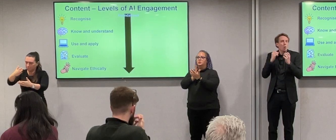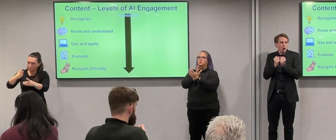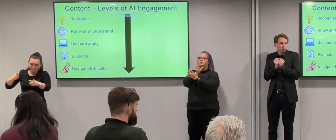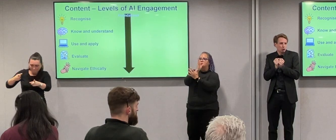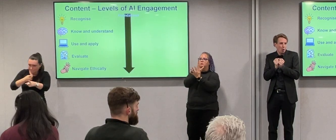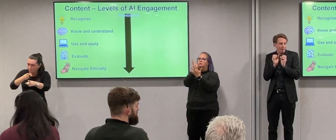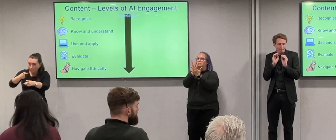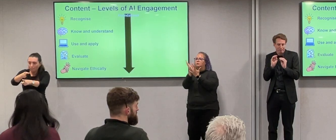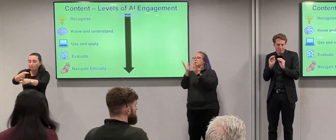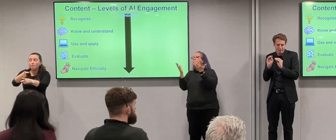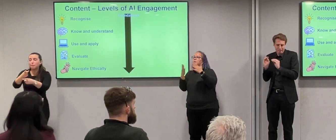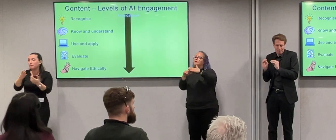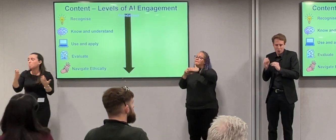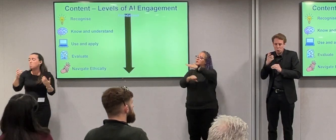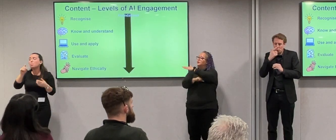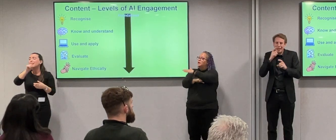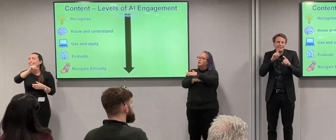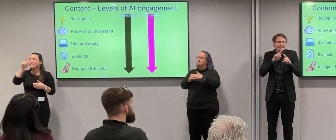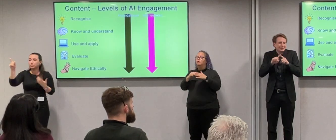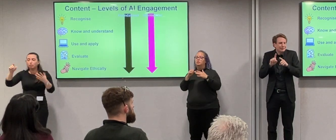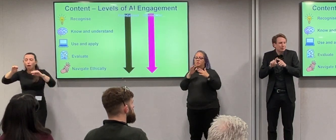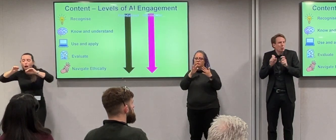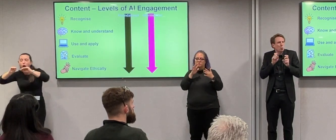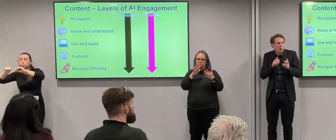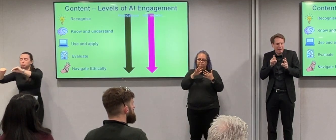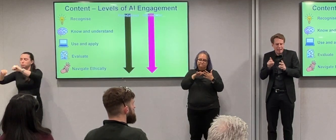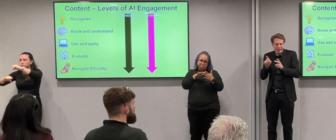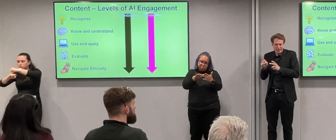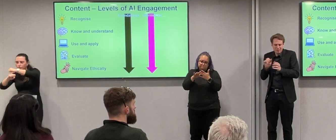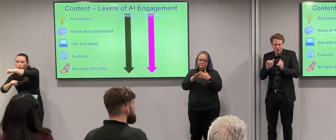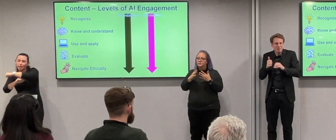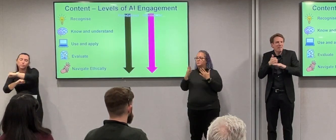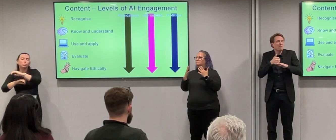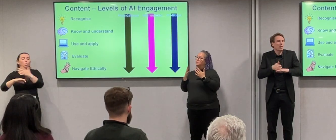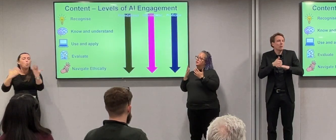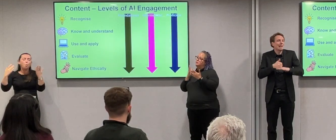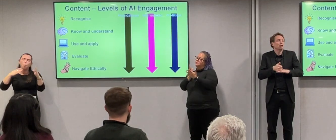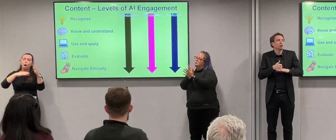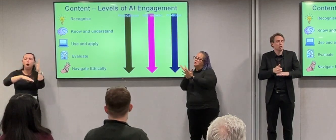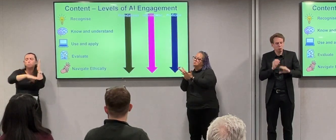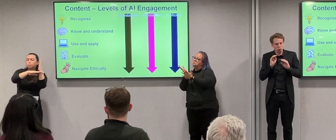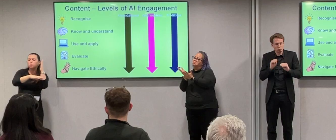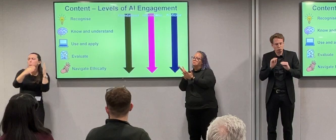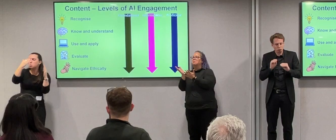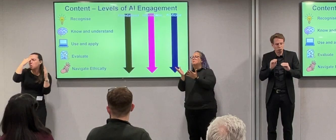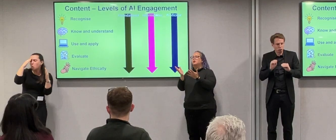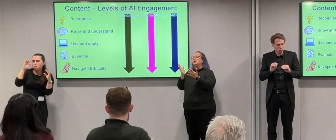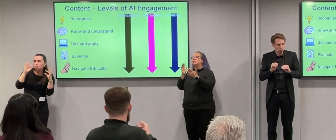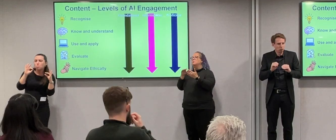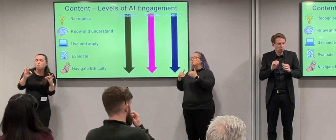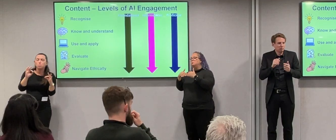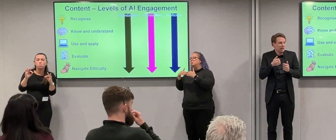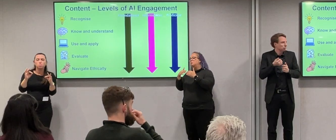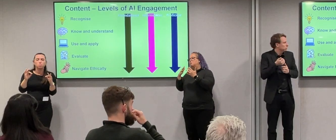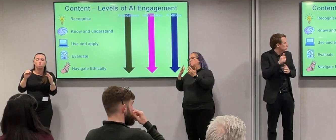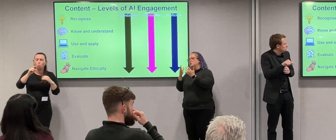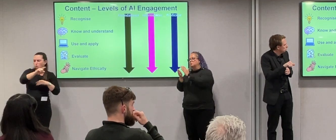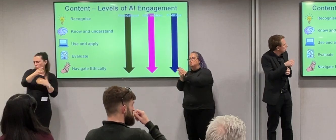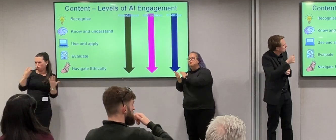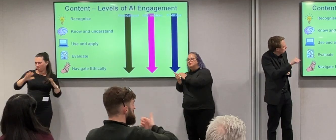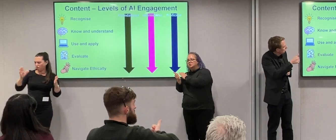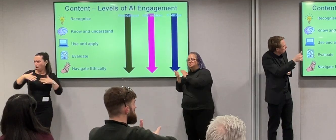might be foundational, they might be through a more intermediate, or might be through a proficient